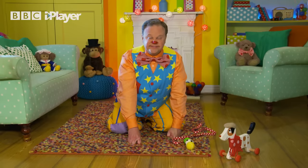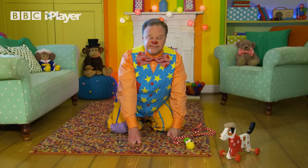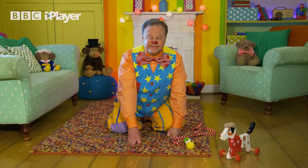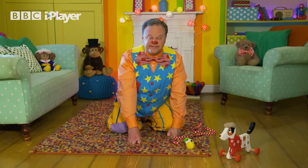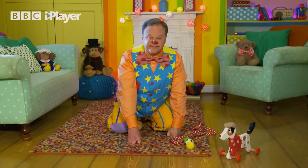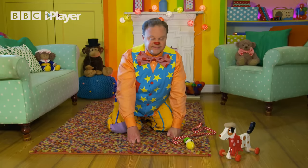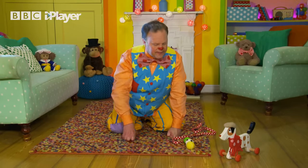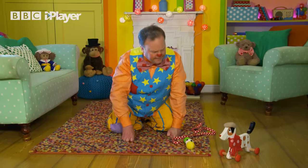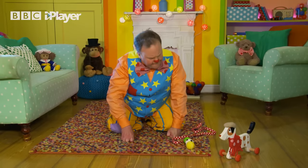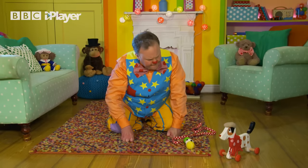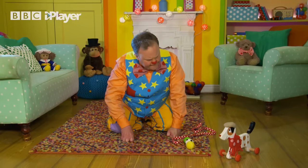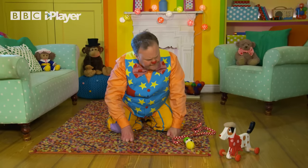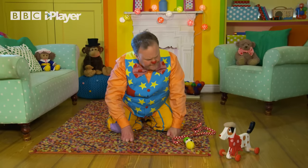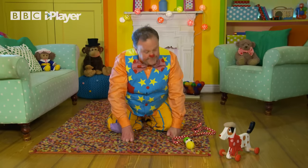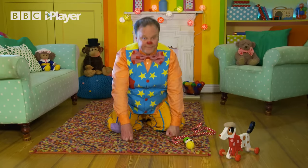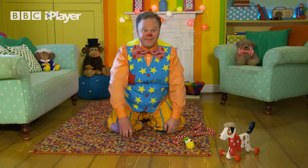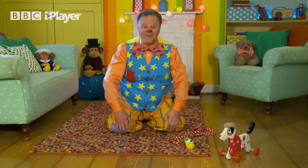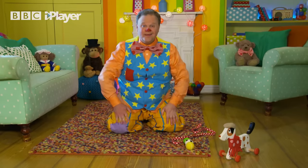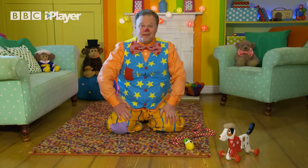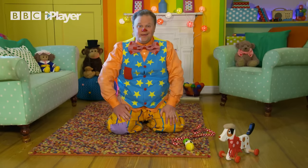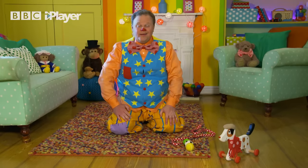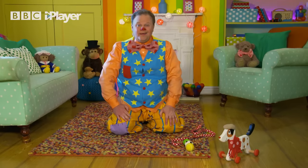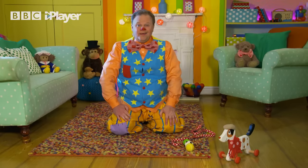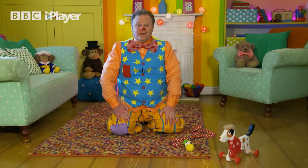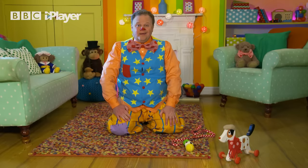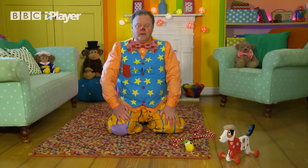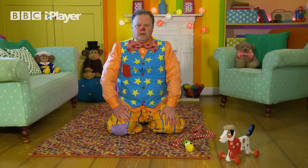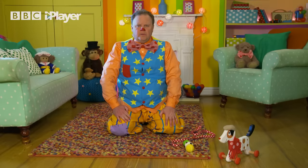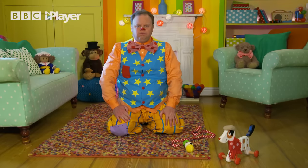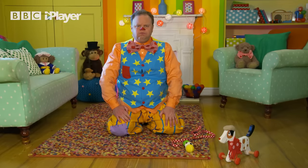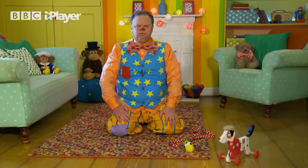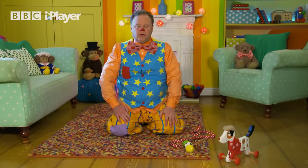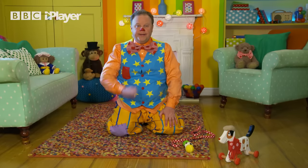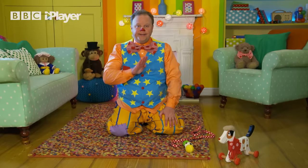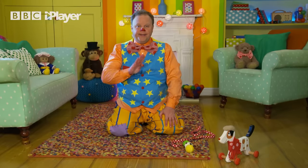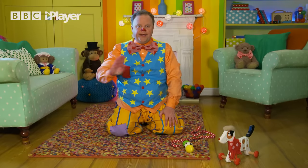Oh, it doesn't look like the puppy wants to fetch the ball, Mr. Tumble. No!